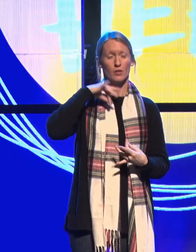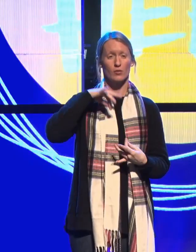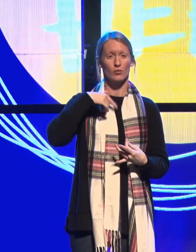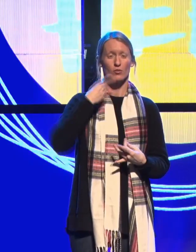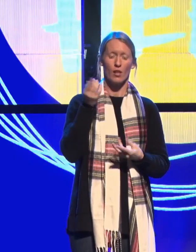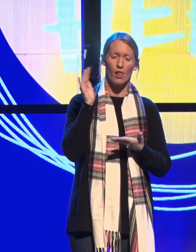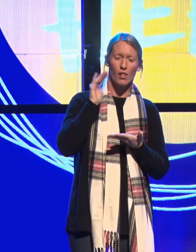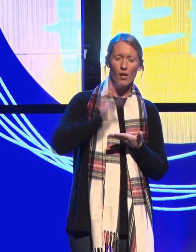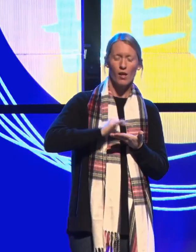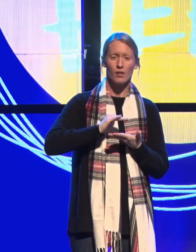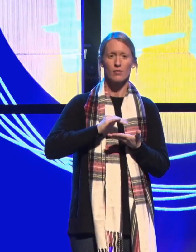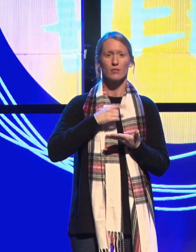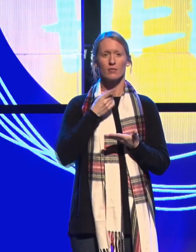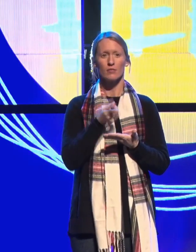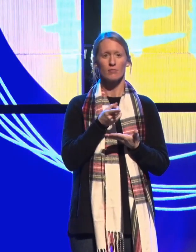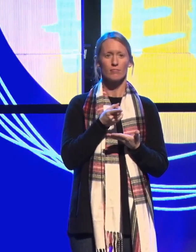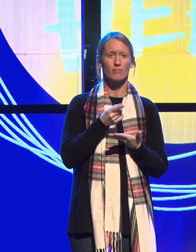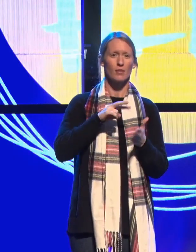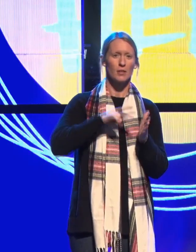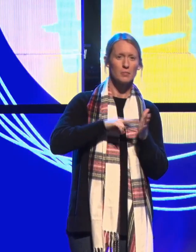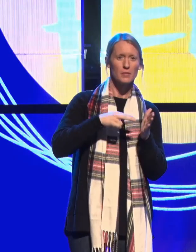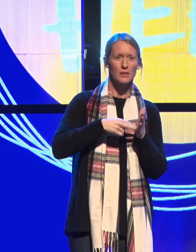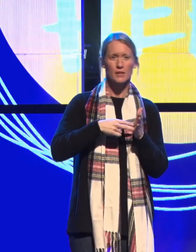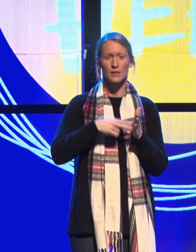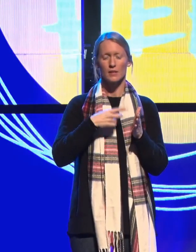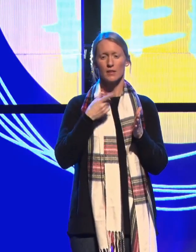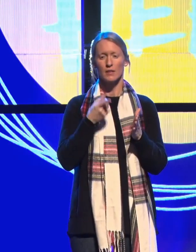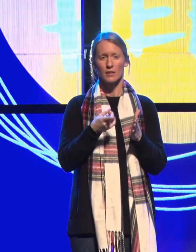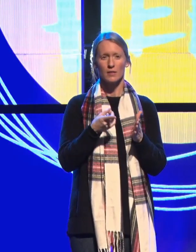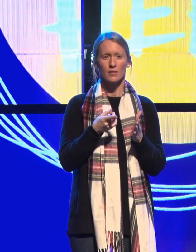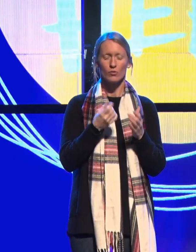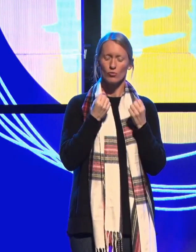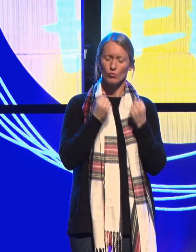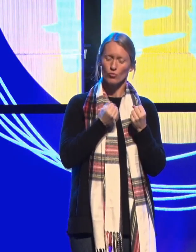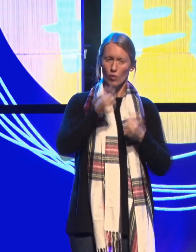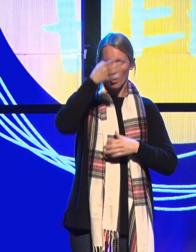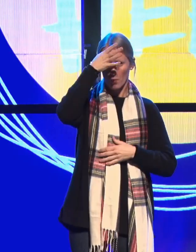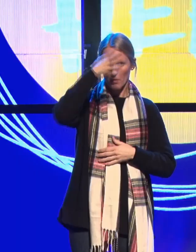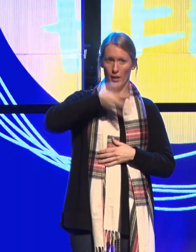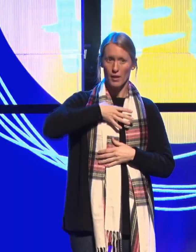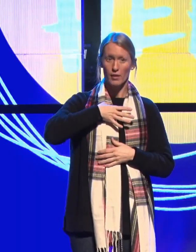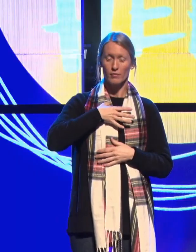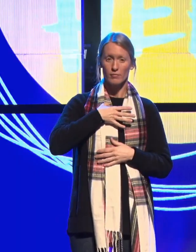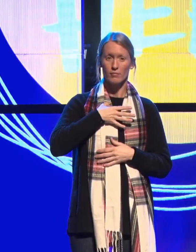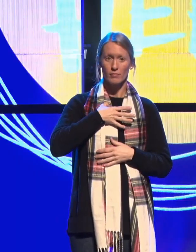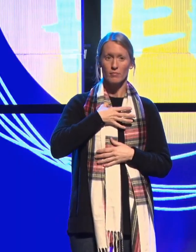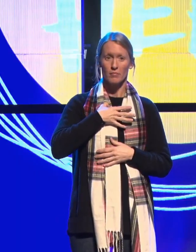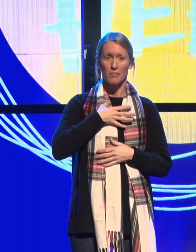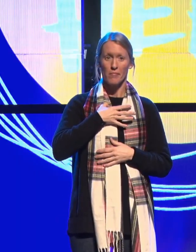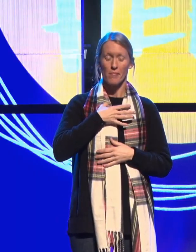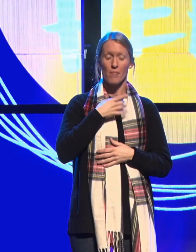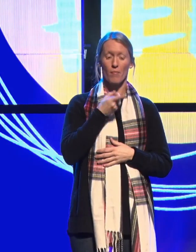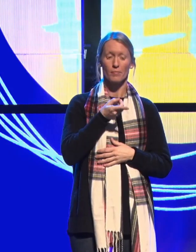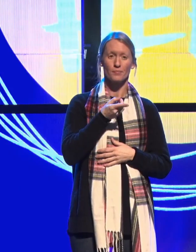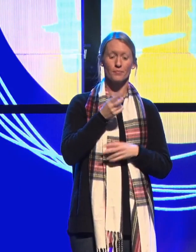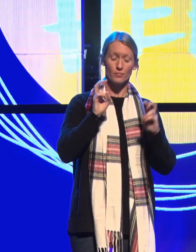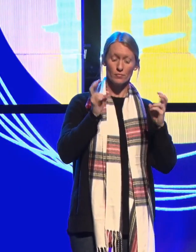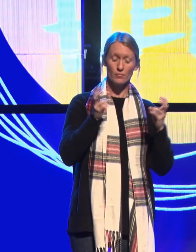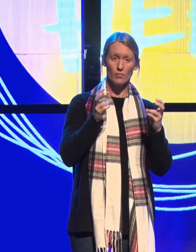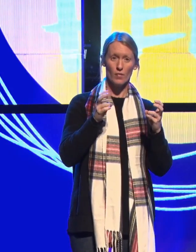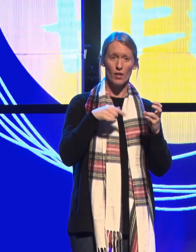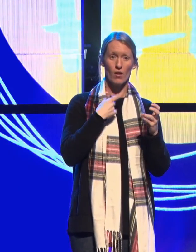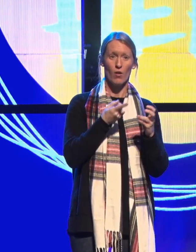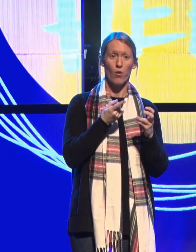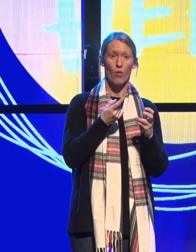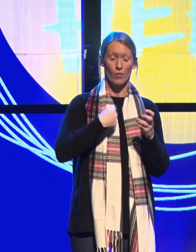spiritual lives, right? These are things that exist inside of us. They are strong men, so to speak, that we have to learn to tie up. We got to get